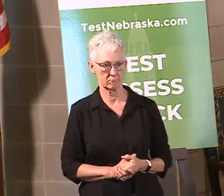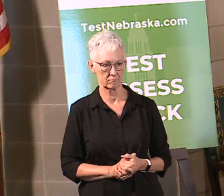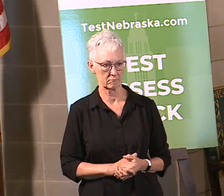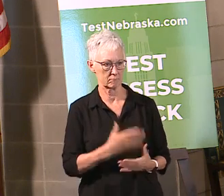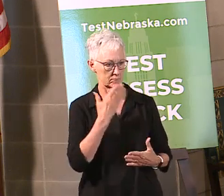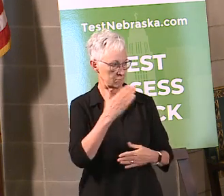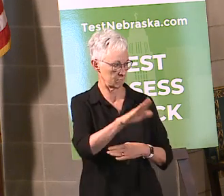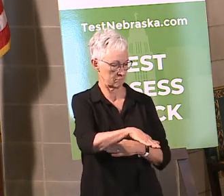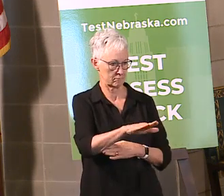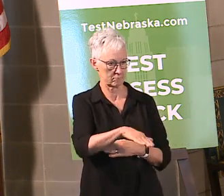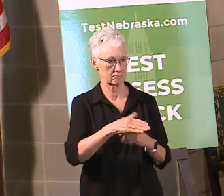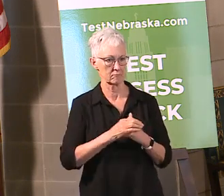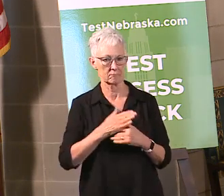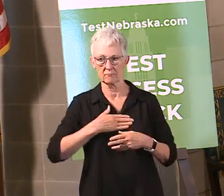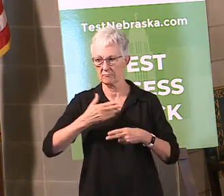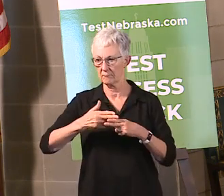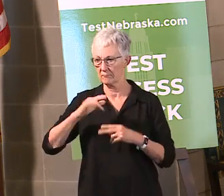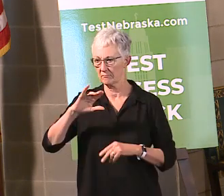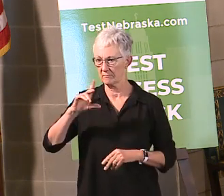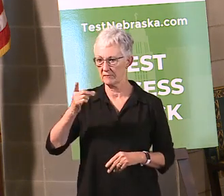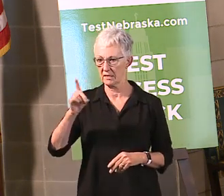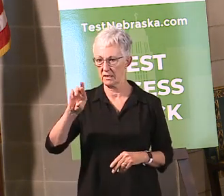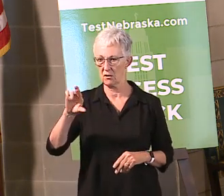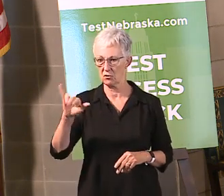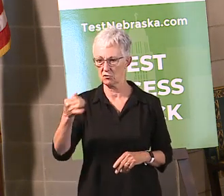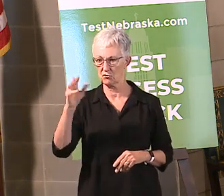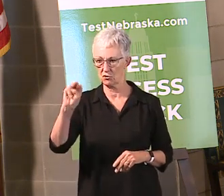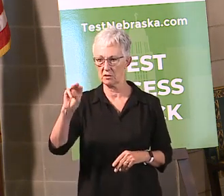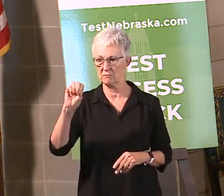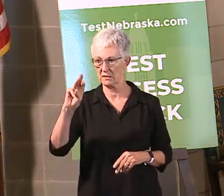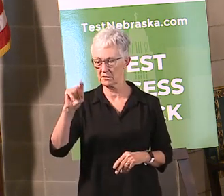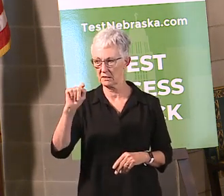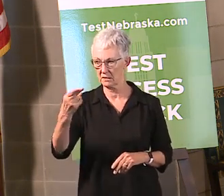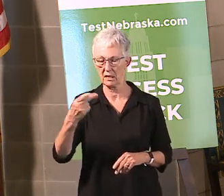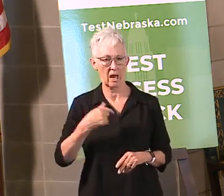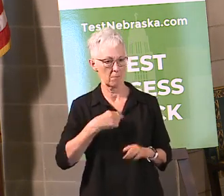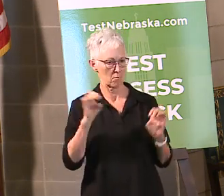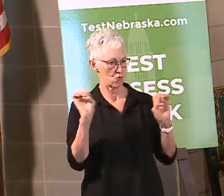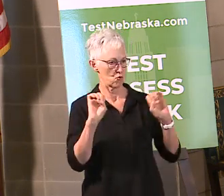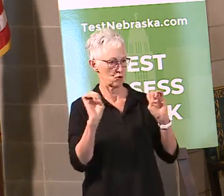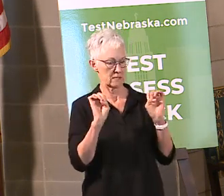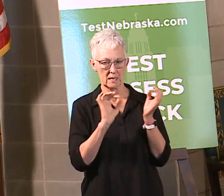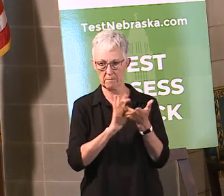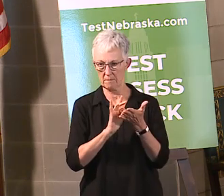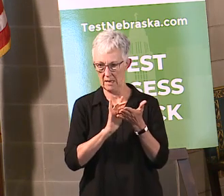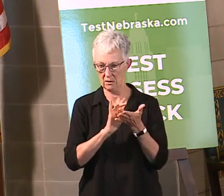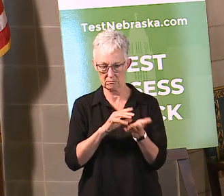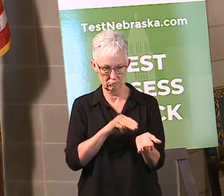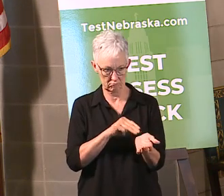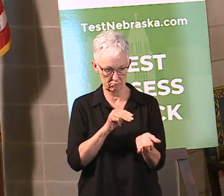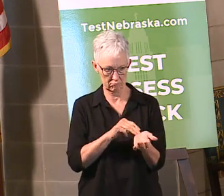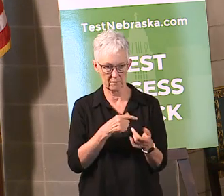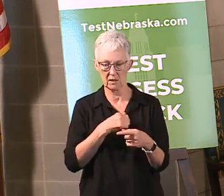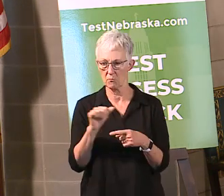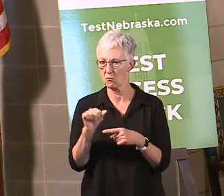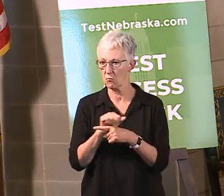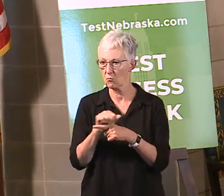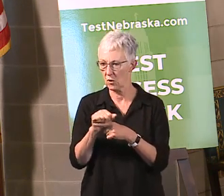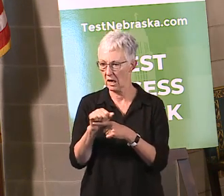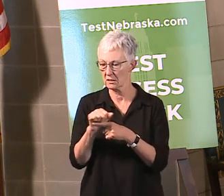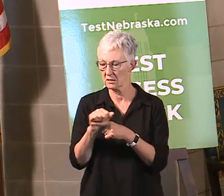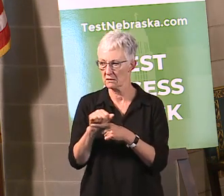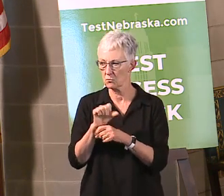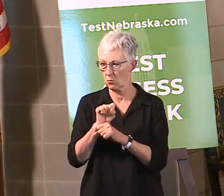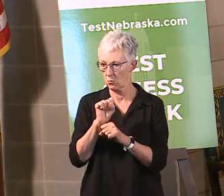Good afternoon. My name is Dr. Jim Smith. I'm an emergency medicine physician, and I practice at Great Plains Health in North